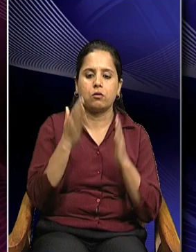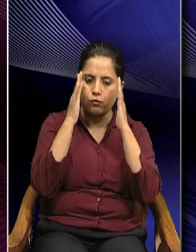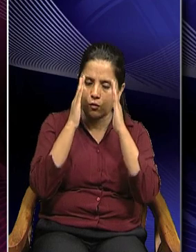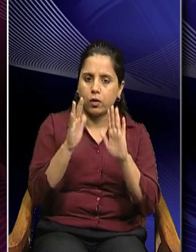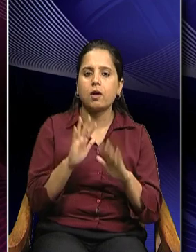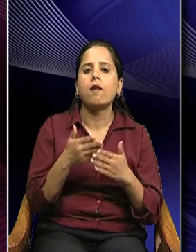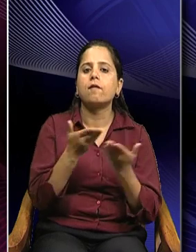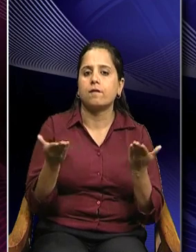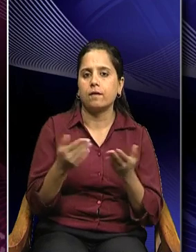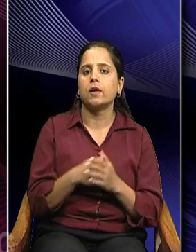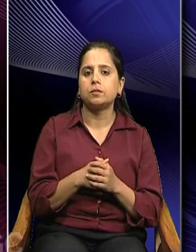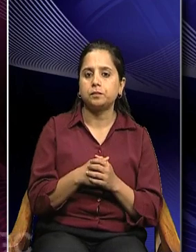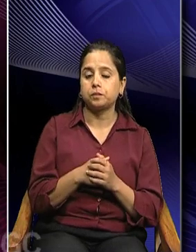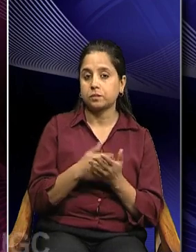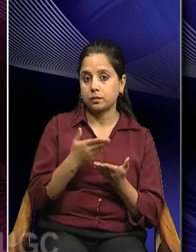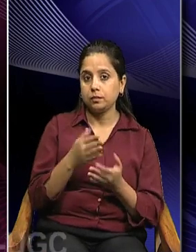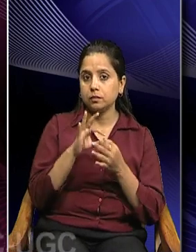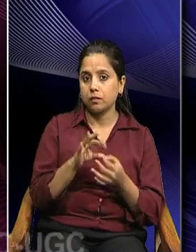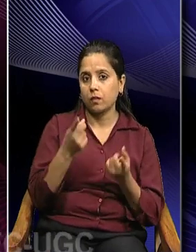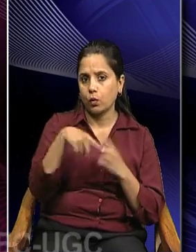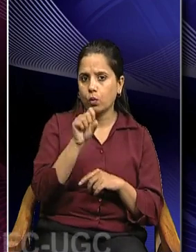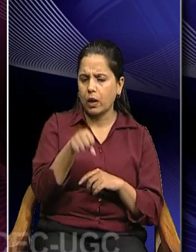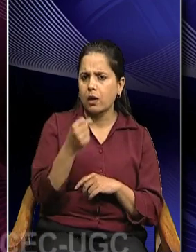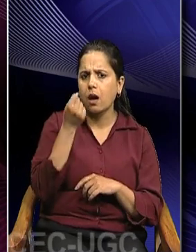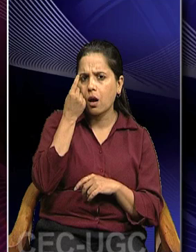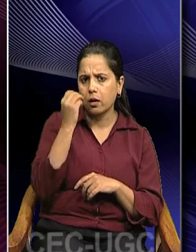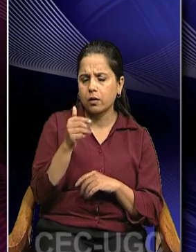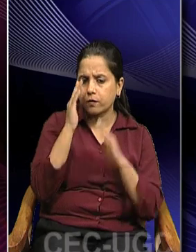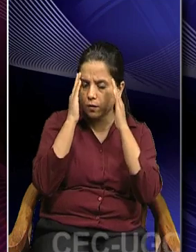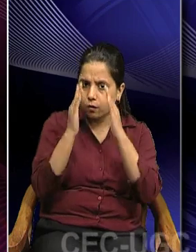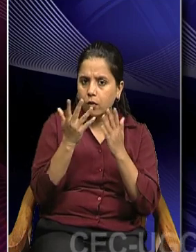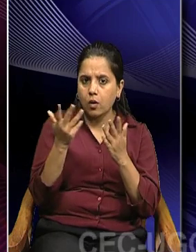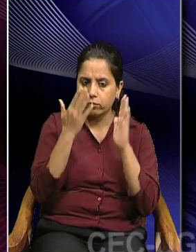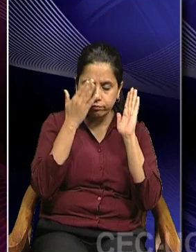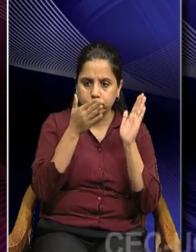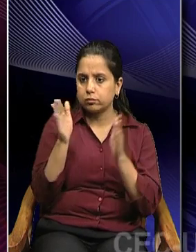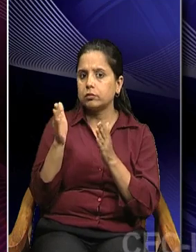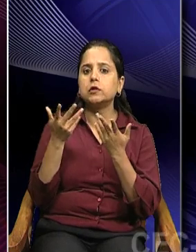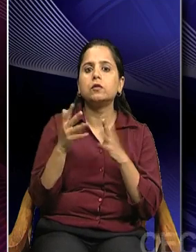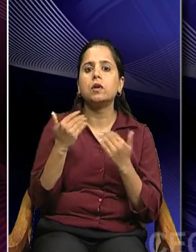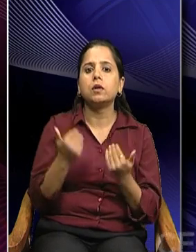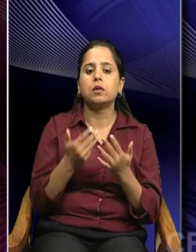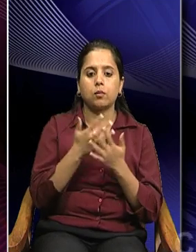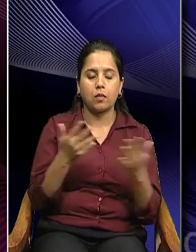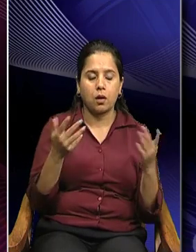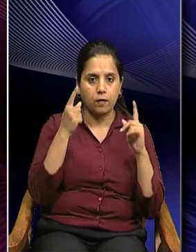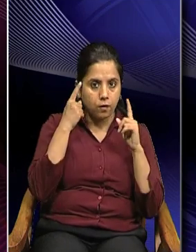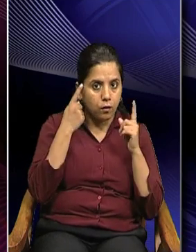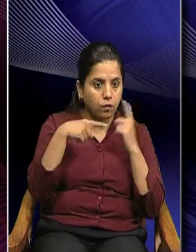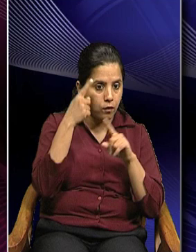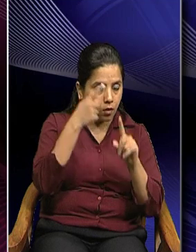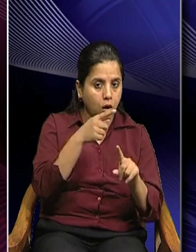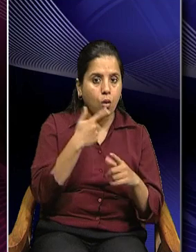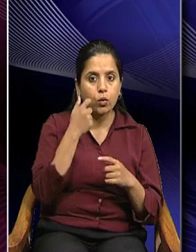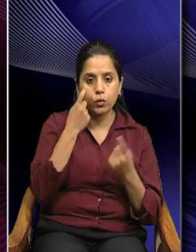concentrating. So in this way you can understand the way focus has shifted from product orientation to